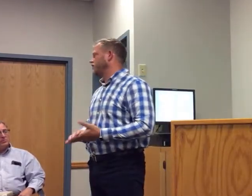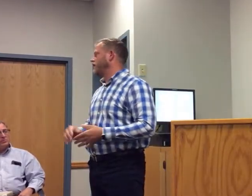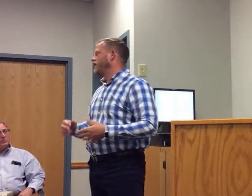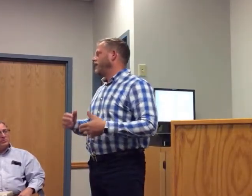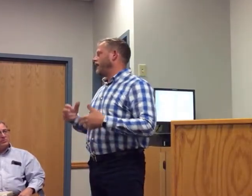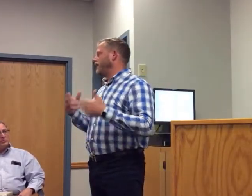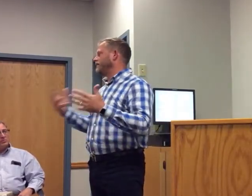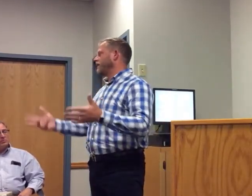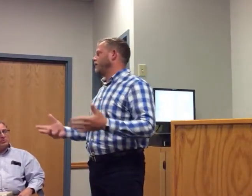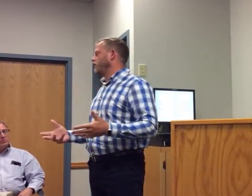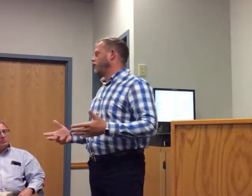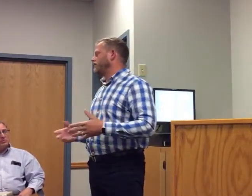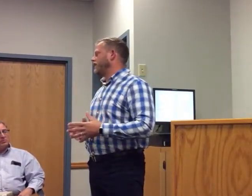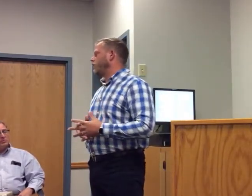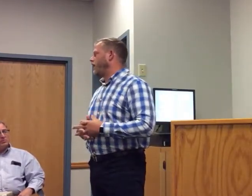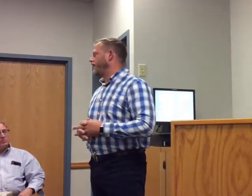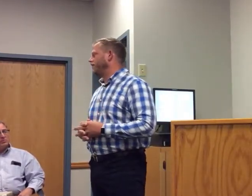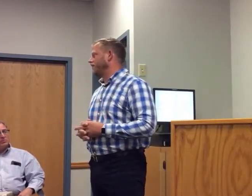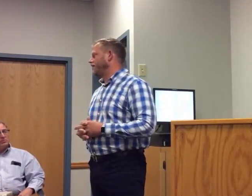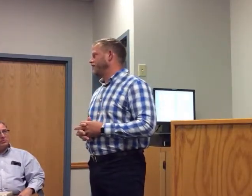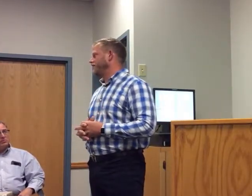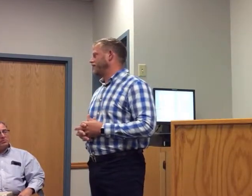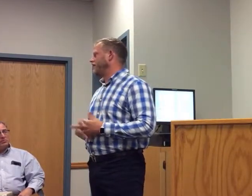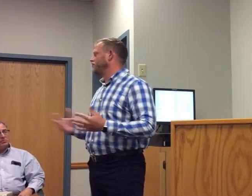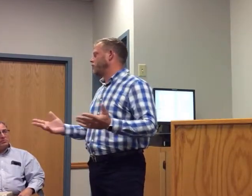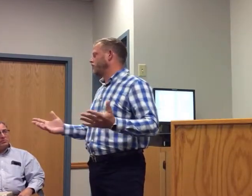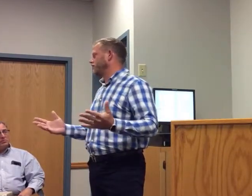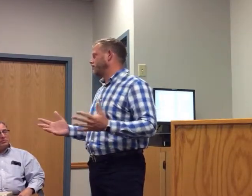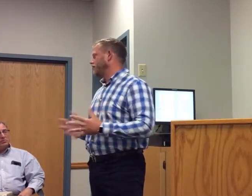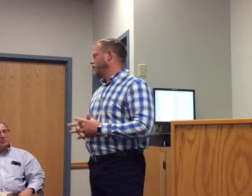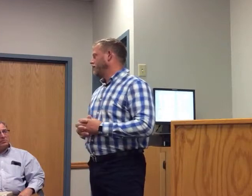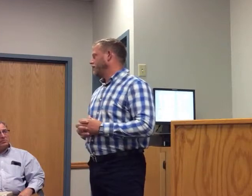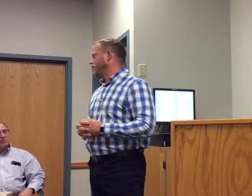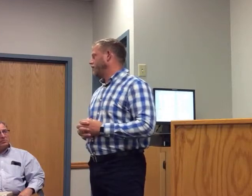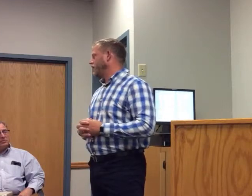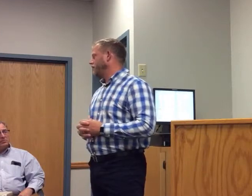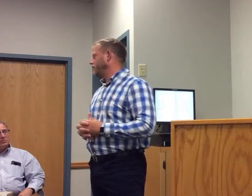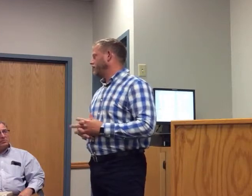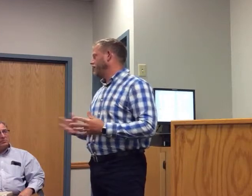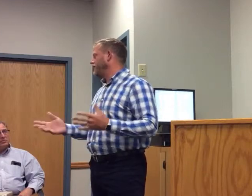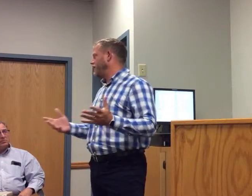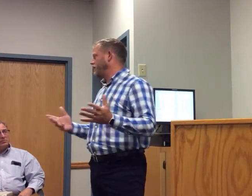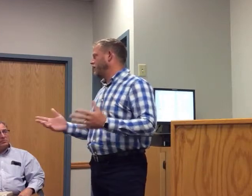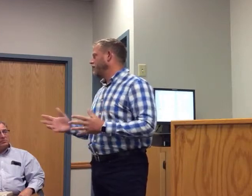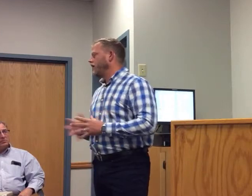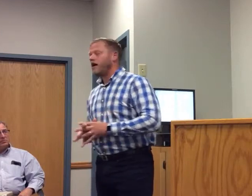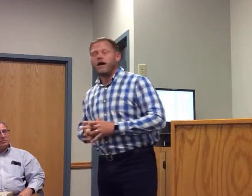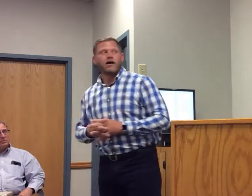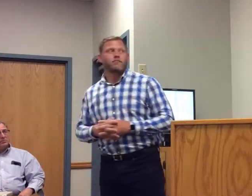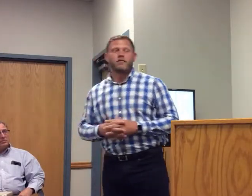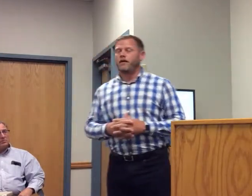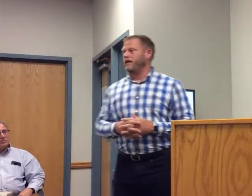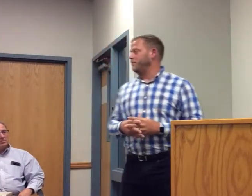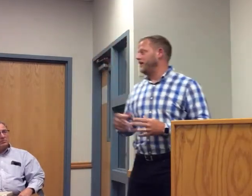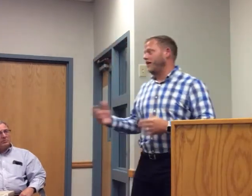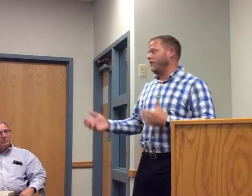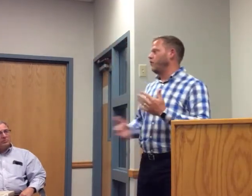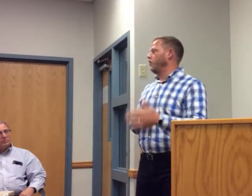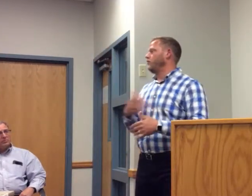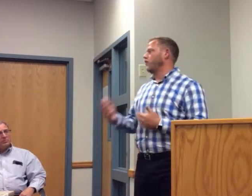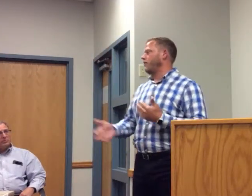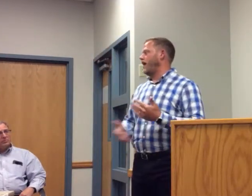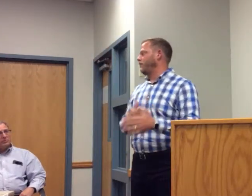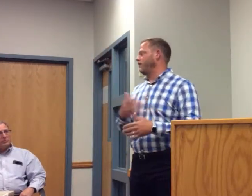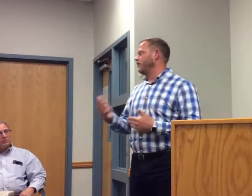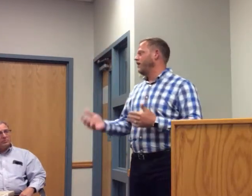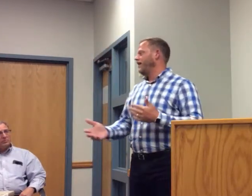in Keisha, and it's coming along statewide is esports. If you guys e-gaming, it's becoming